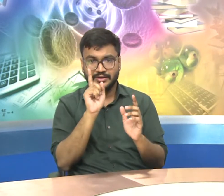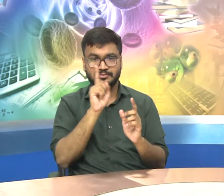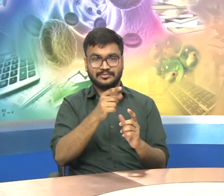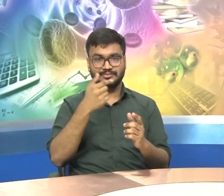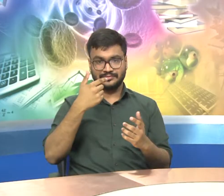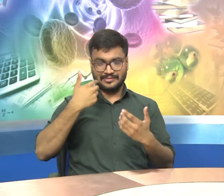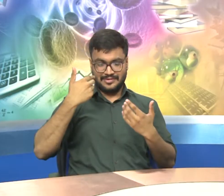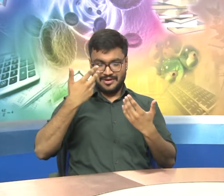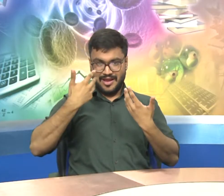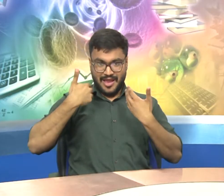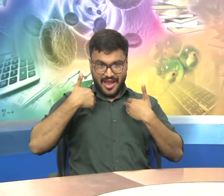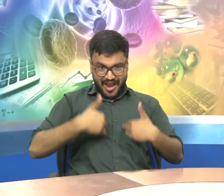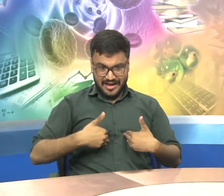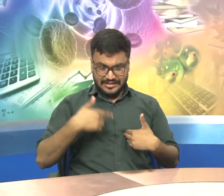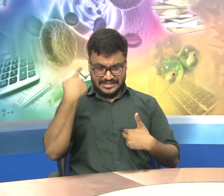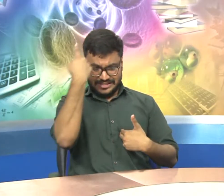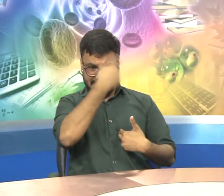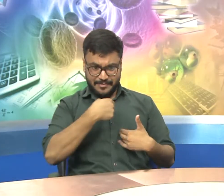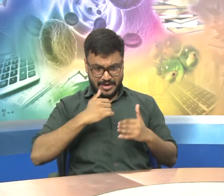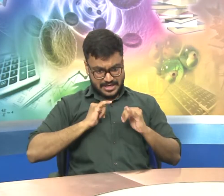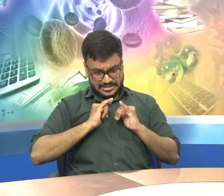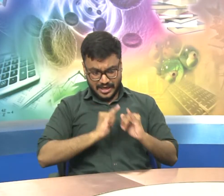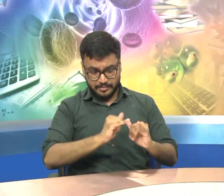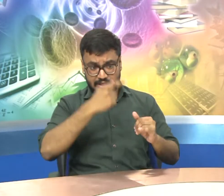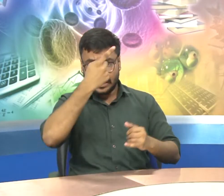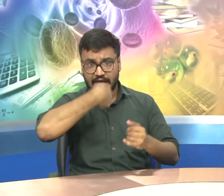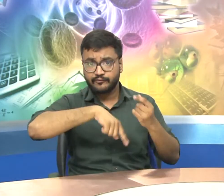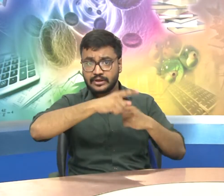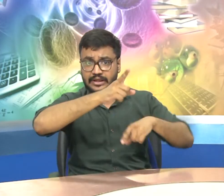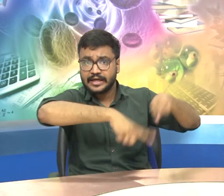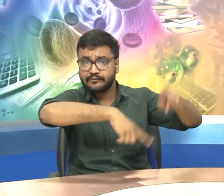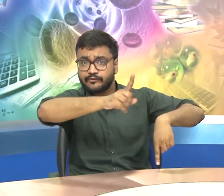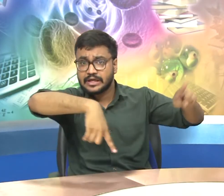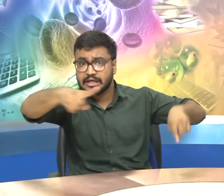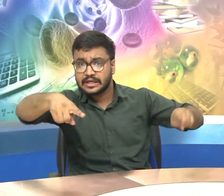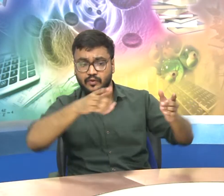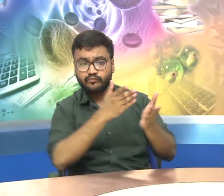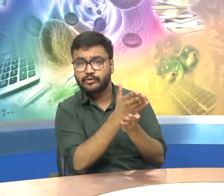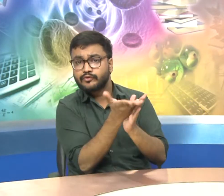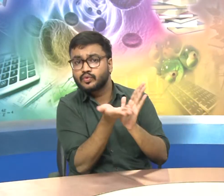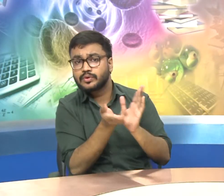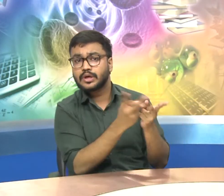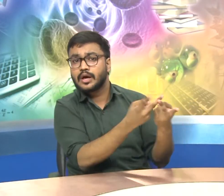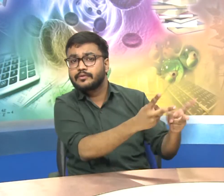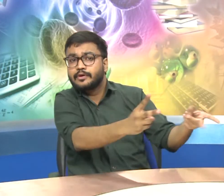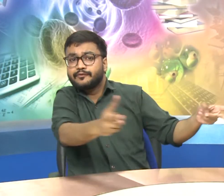It means differences in individuals.